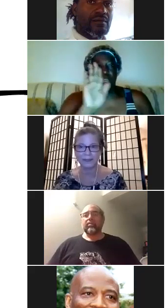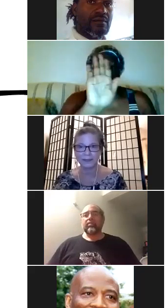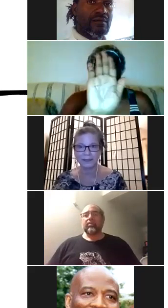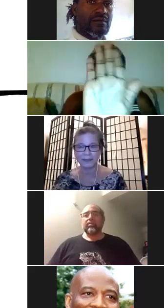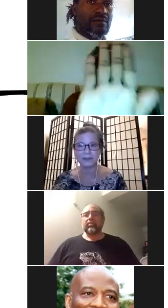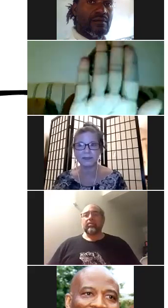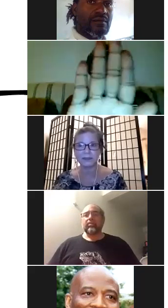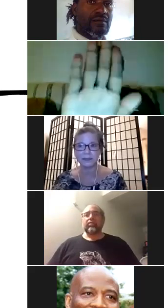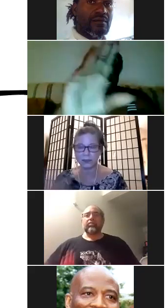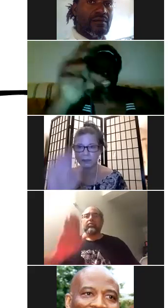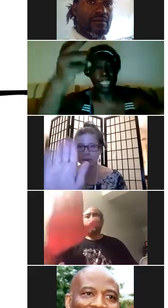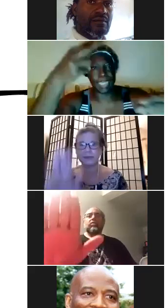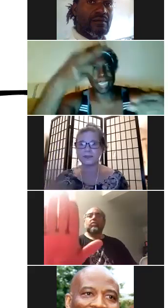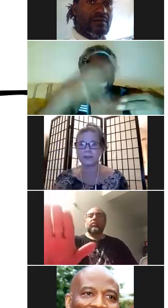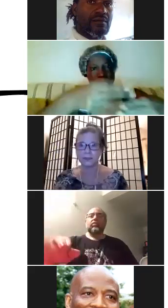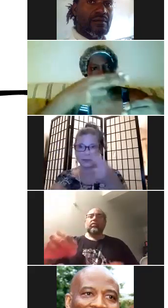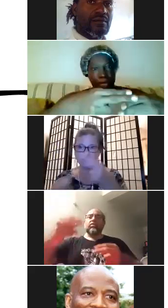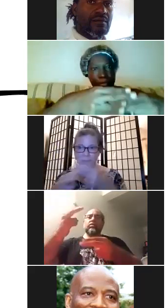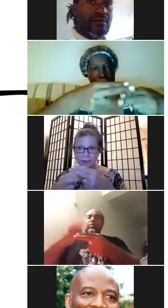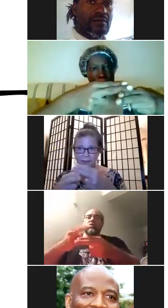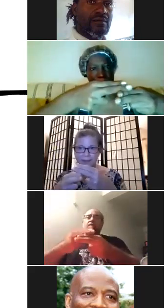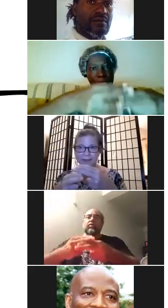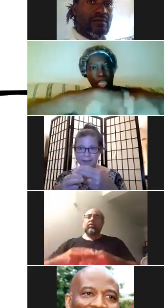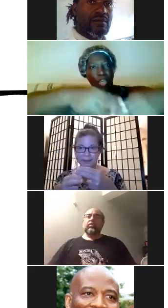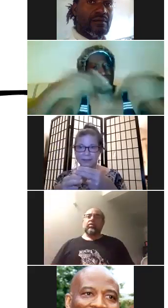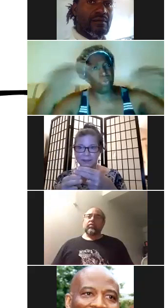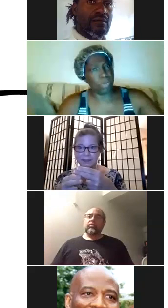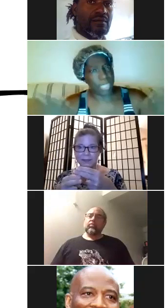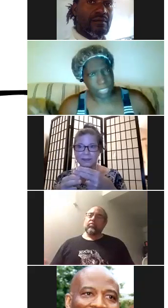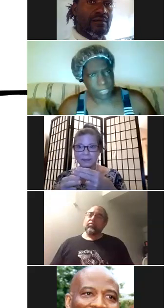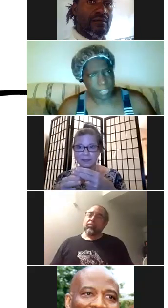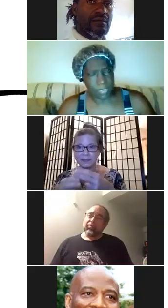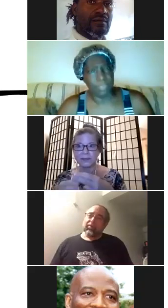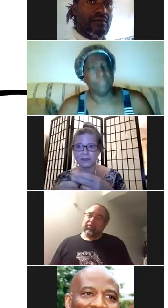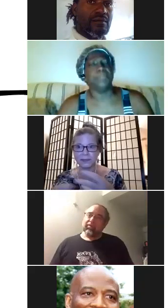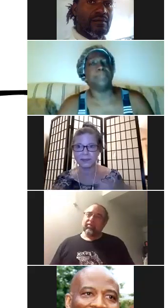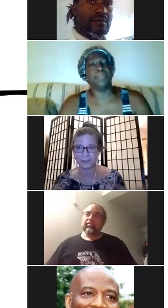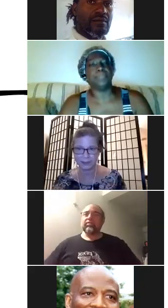So your name, what?